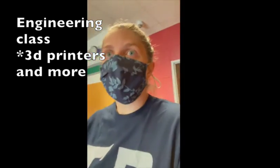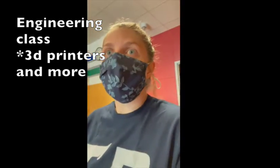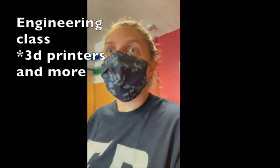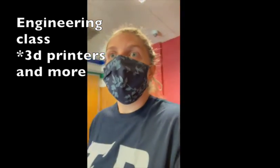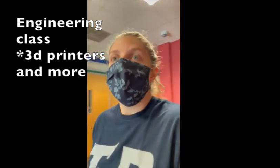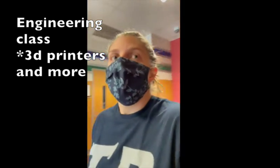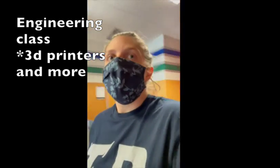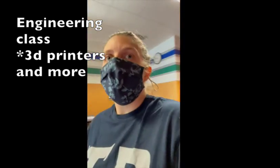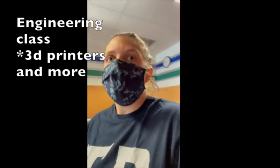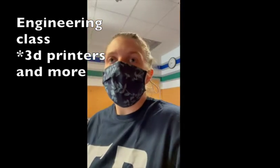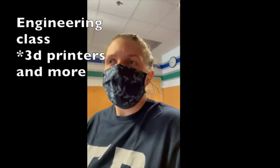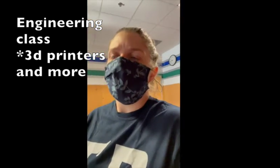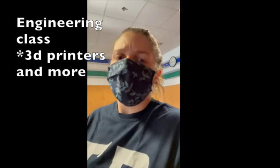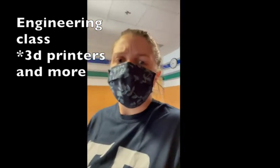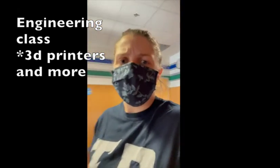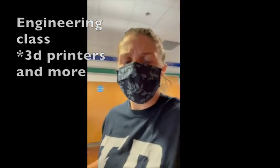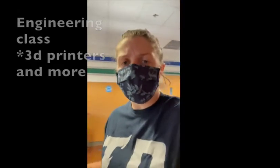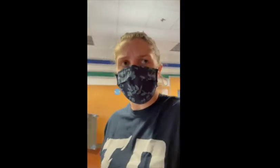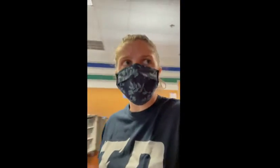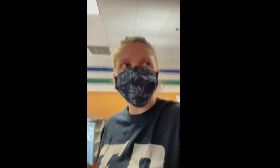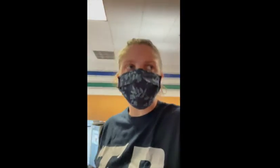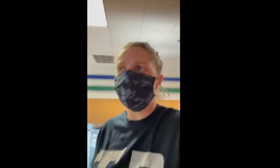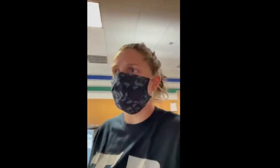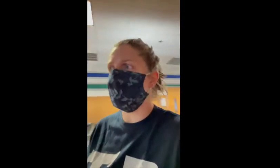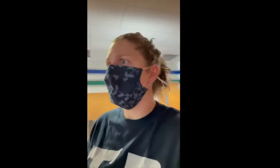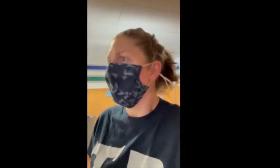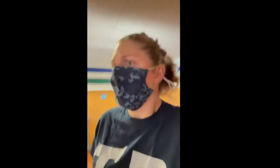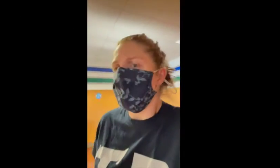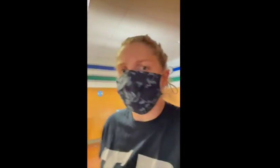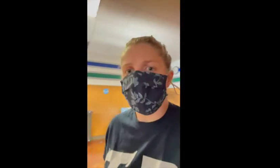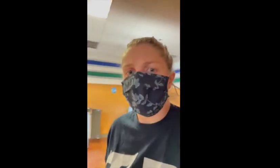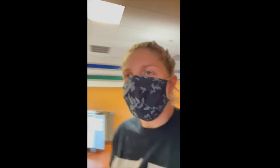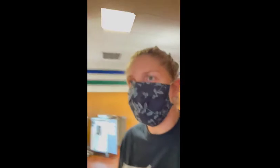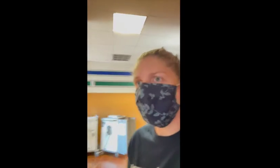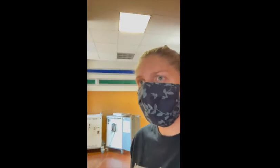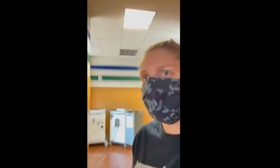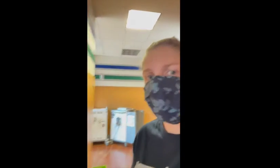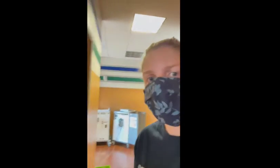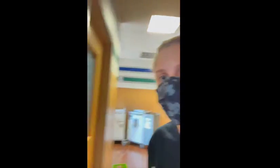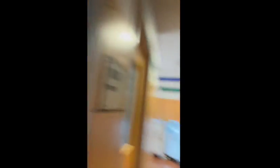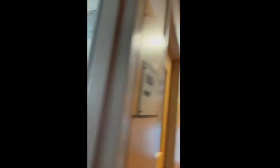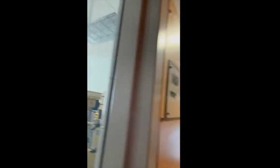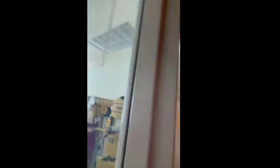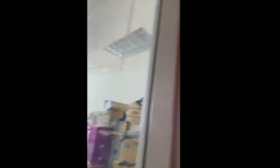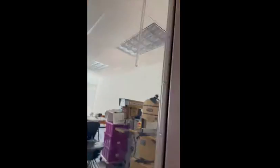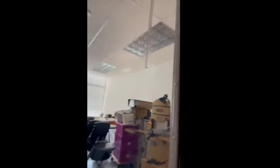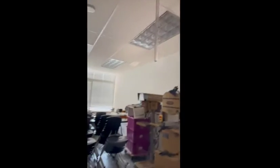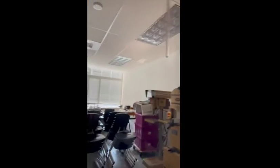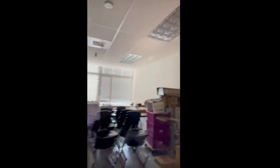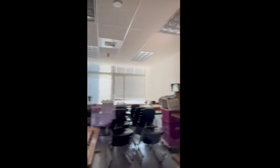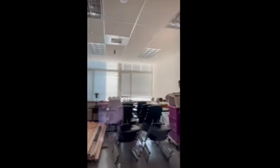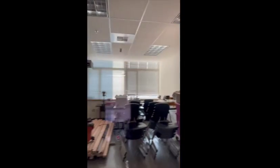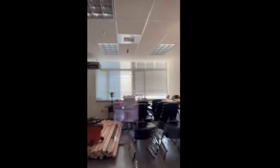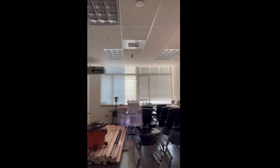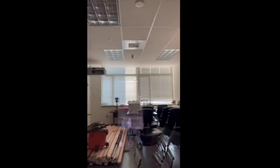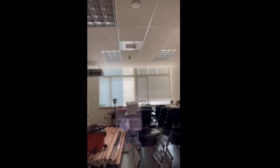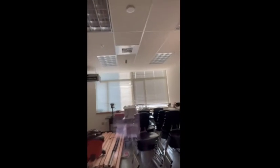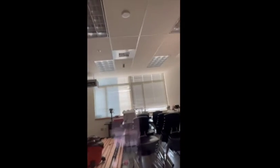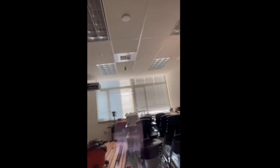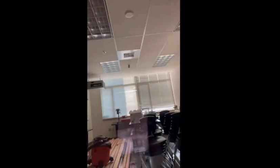engineering and composites program. So I'll show you a little bit of the shop because that's what I can see right now.